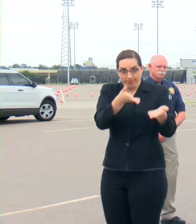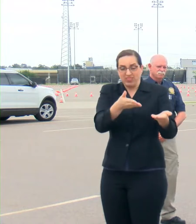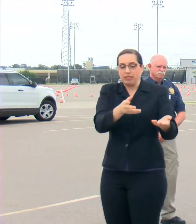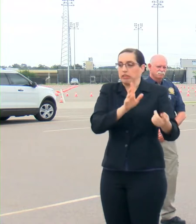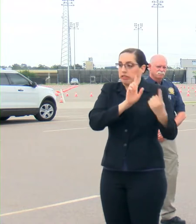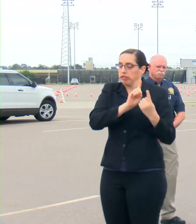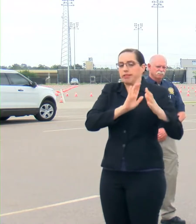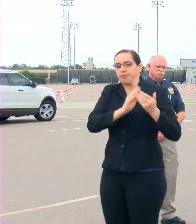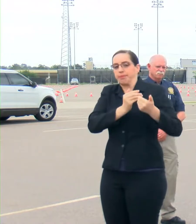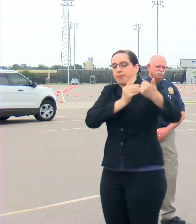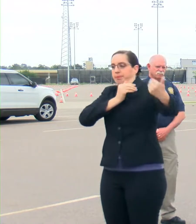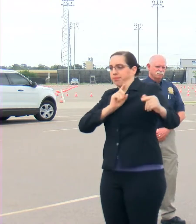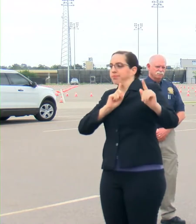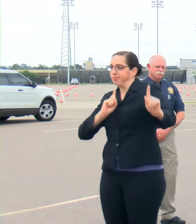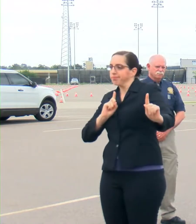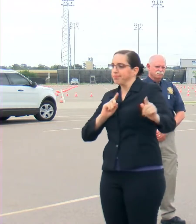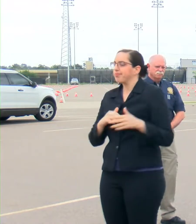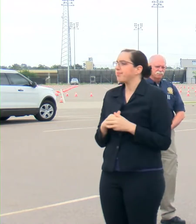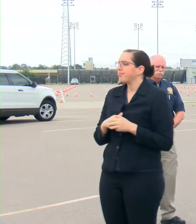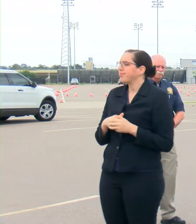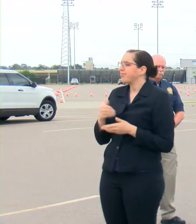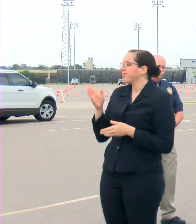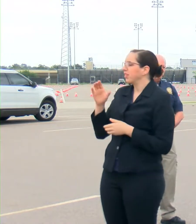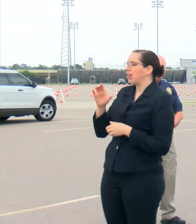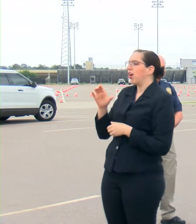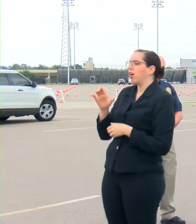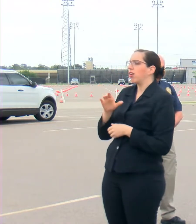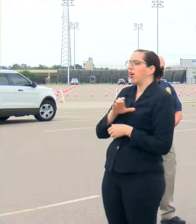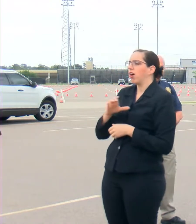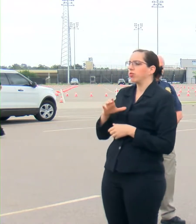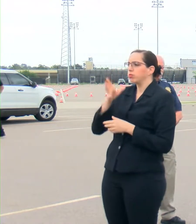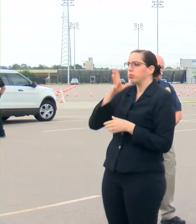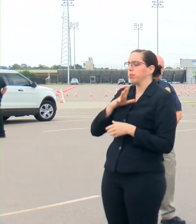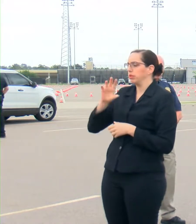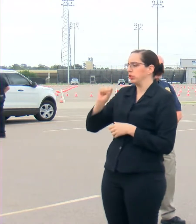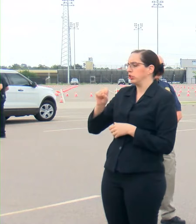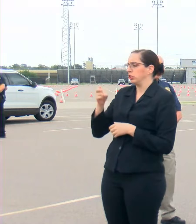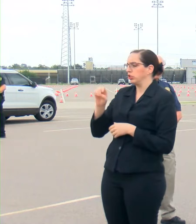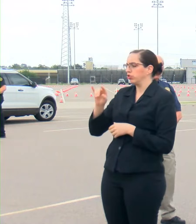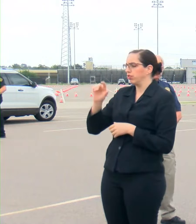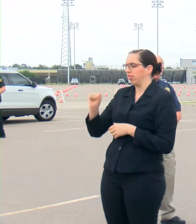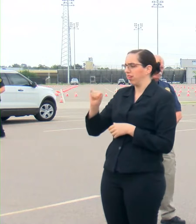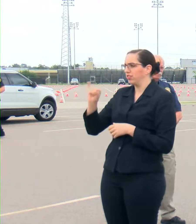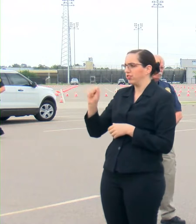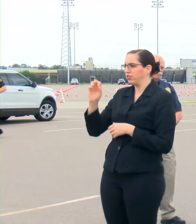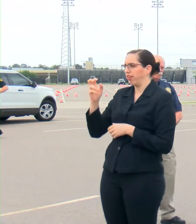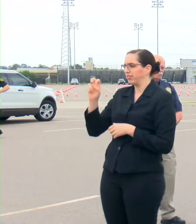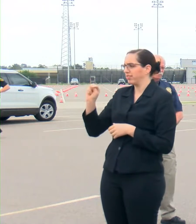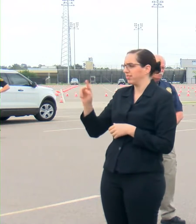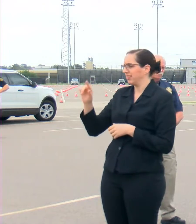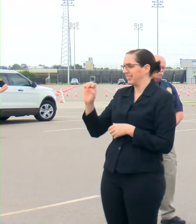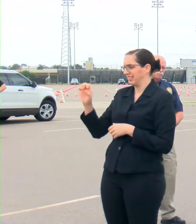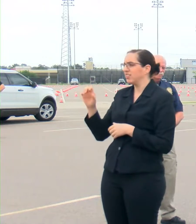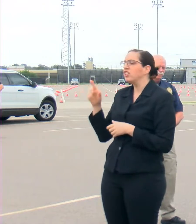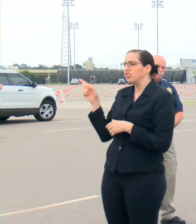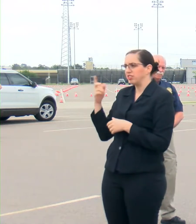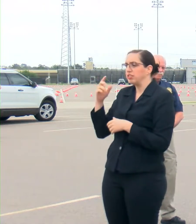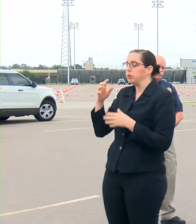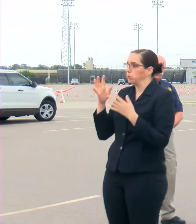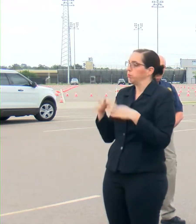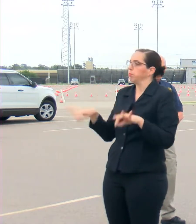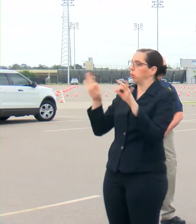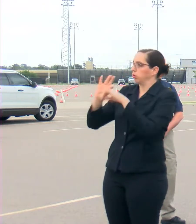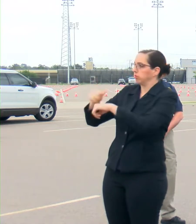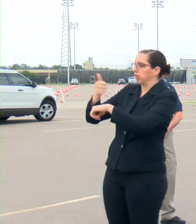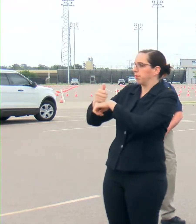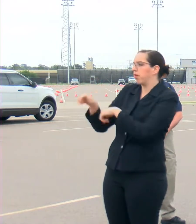Let me thank Director Williams, and I see we have been joined by Congresswoman Sheila Jackson-Lee. I know she was instrumental in setting up another testing site in Northeast